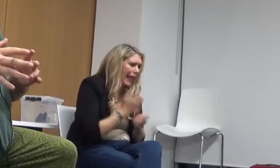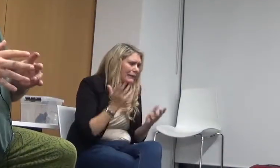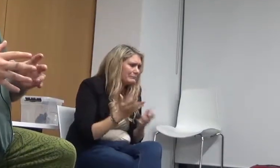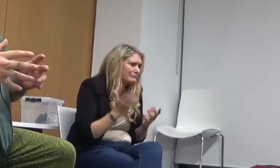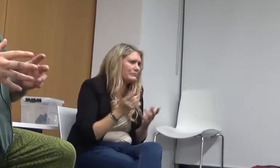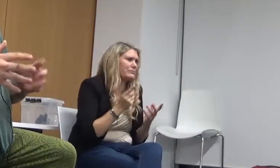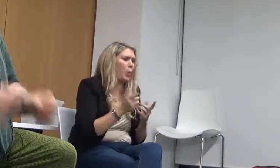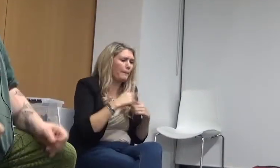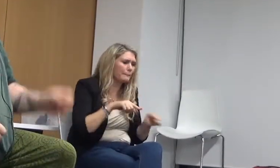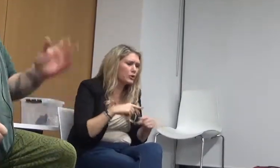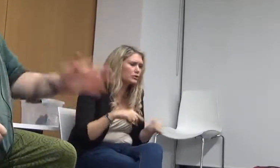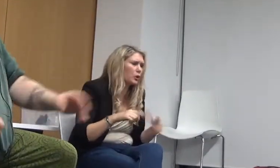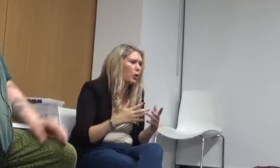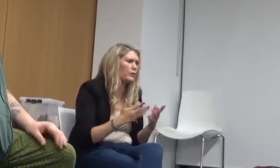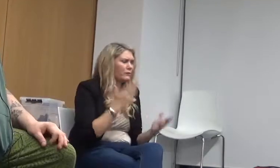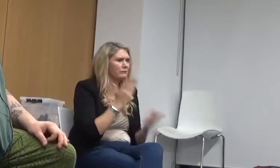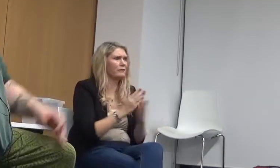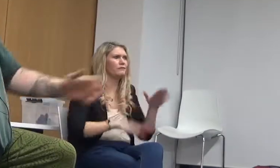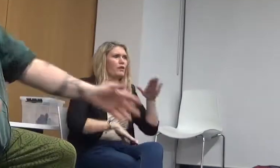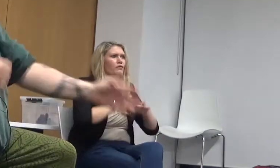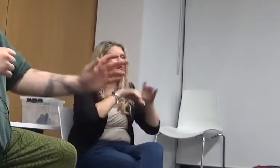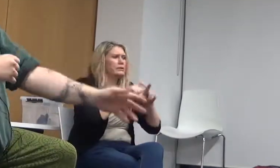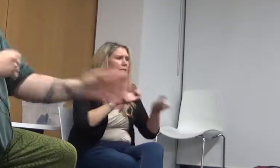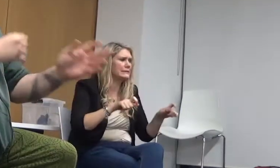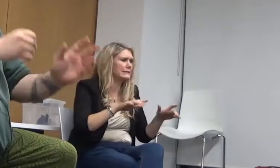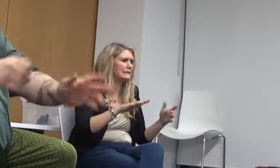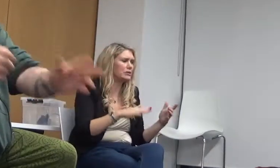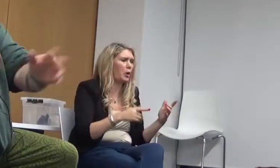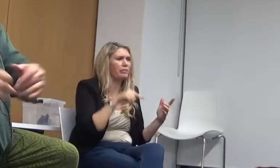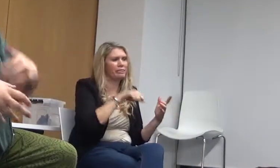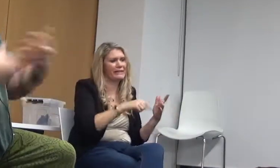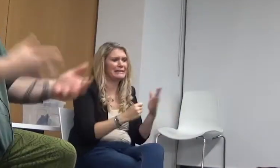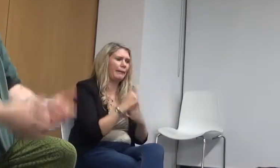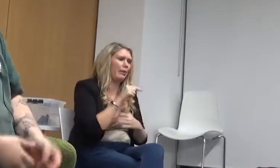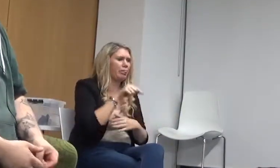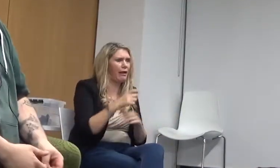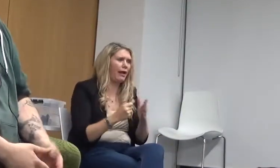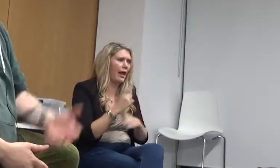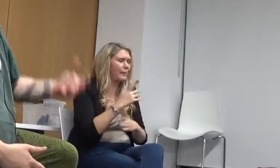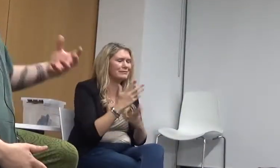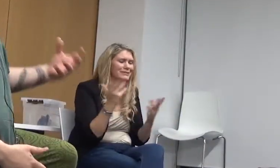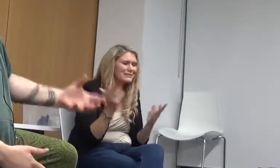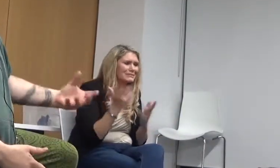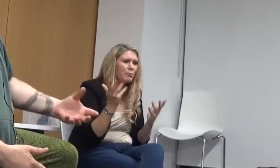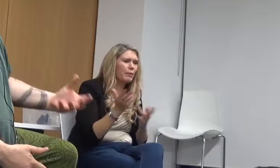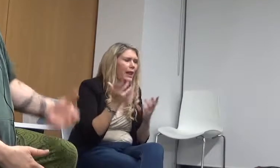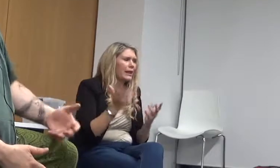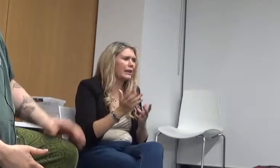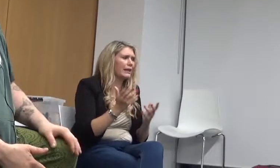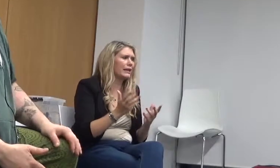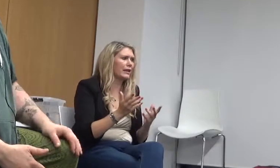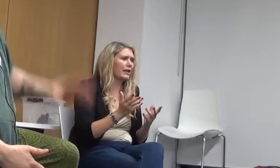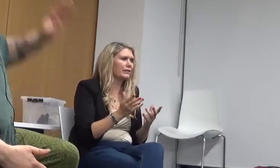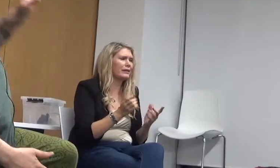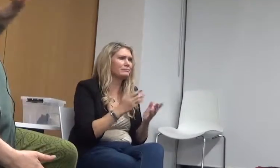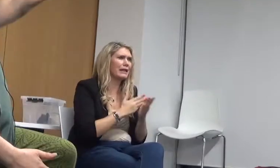quite musical. So it's not like a full sentence, that this happened and this, it's just playing with it. So that's the thing that makes